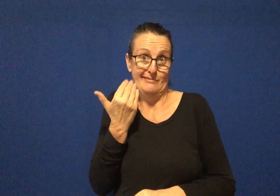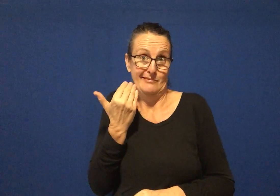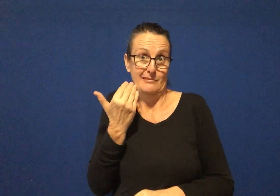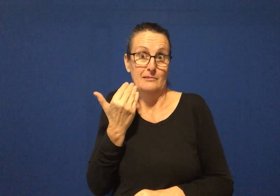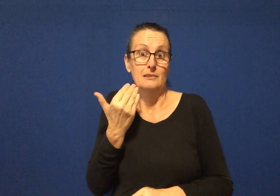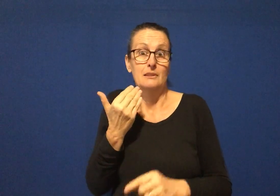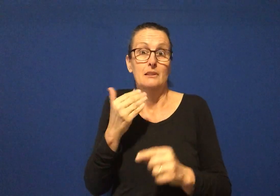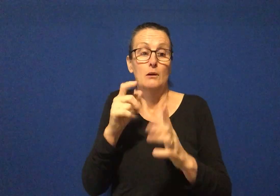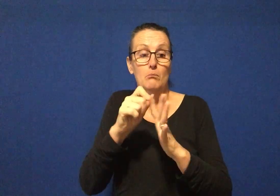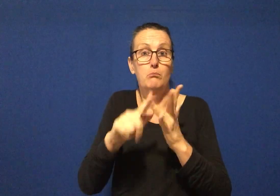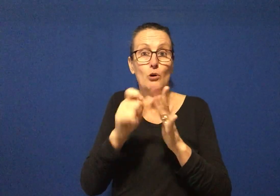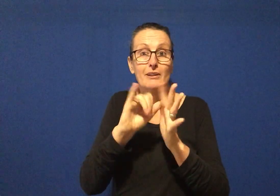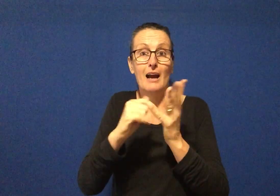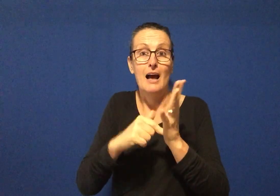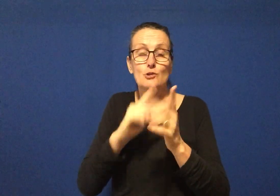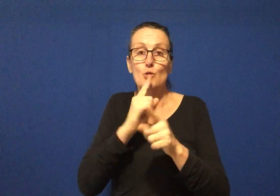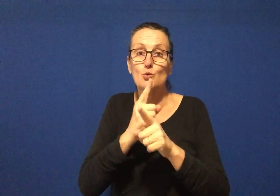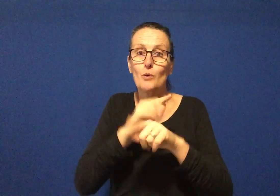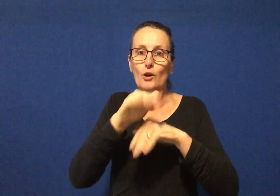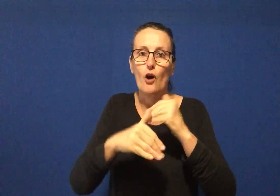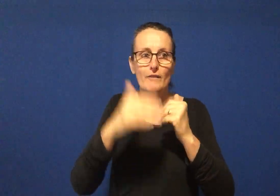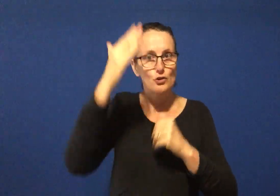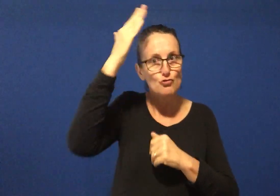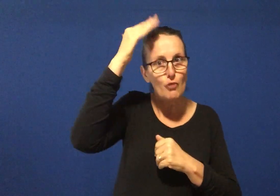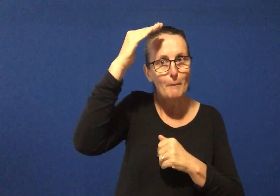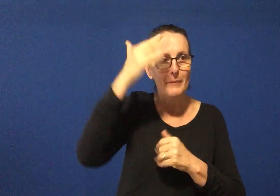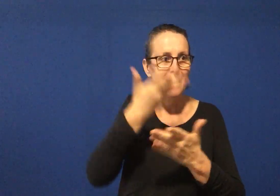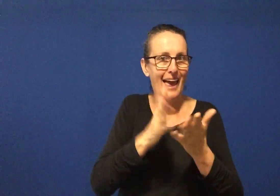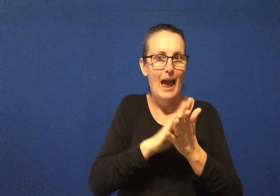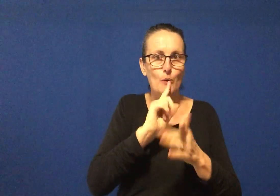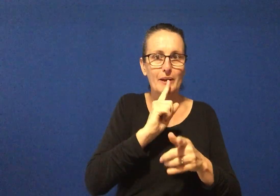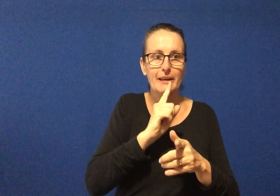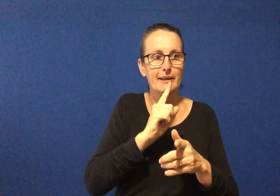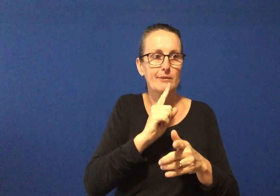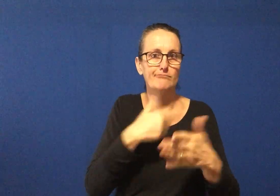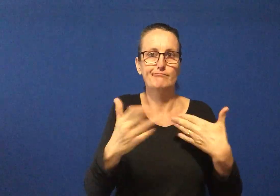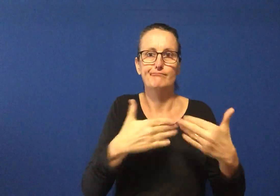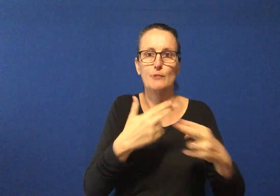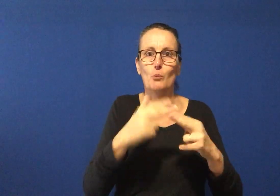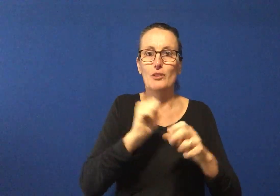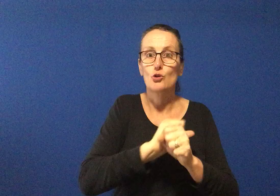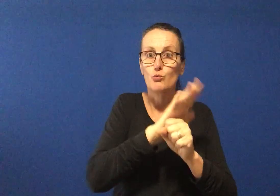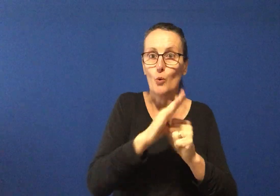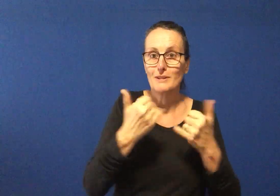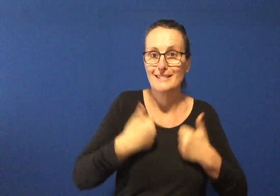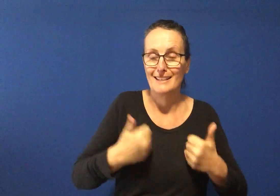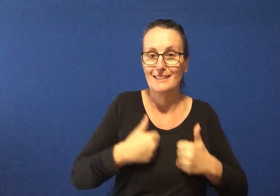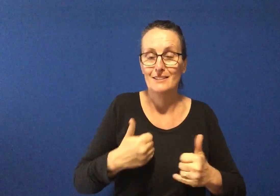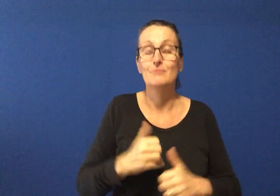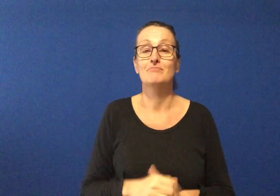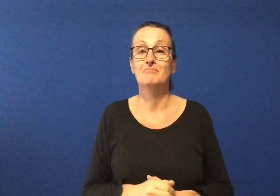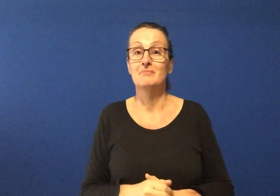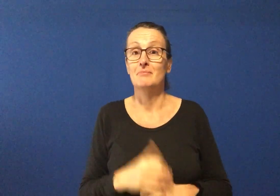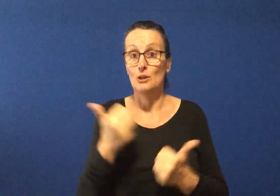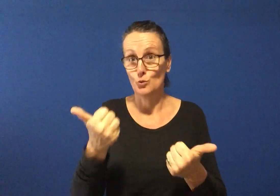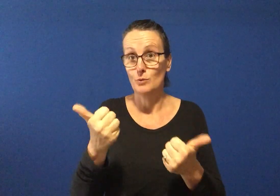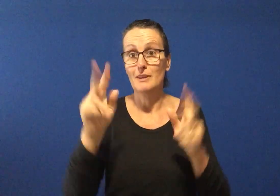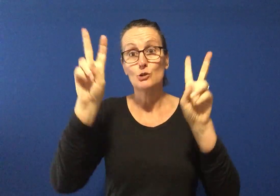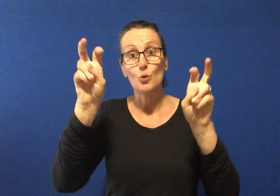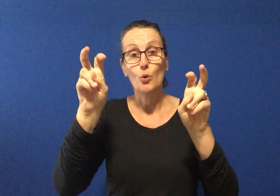and it's drama that I love. Everyone should be listening to it, and then you should go back and listen to the rest of the season too. So it's called America If You're